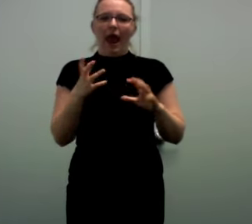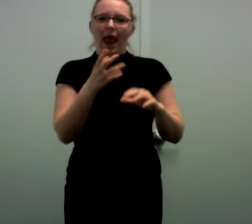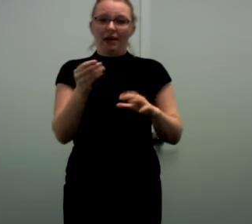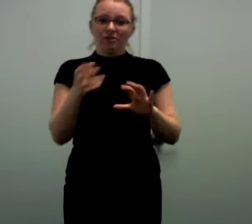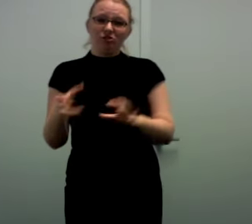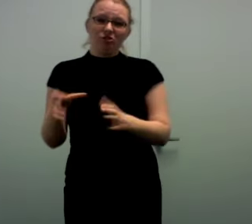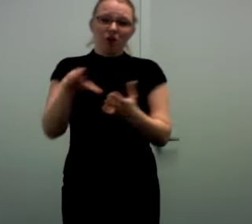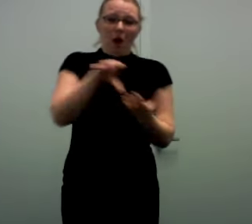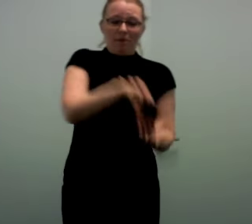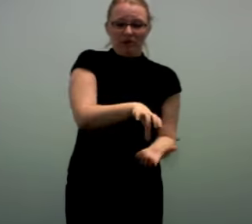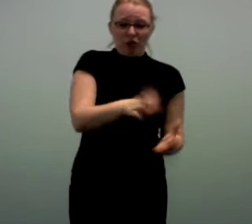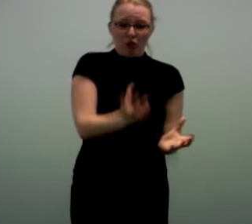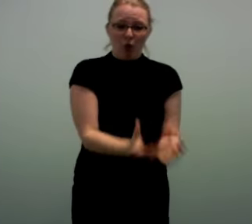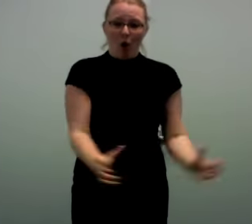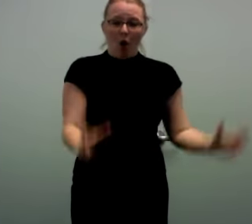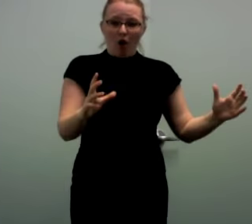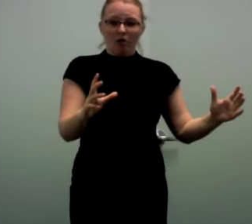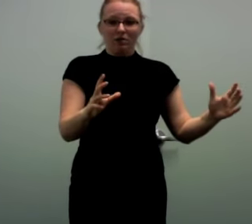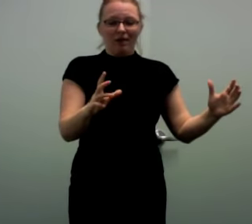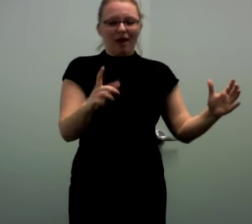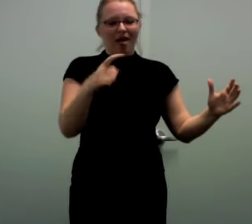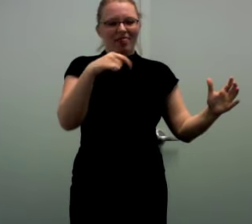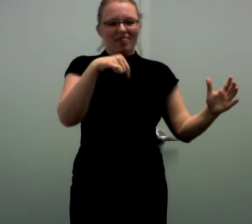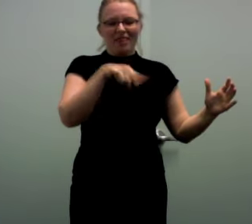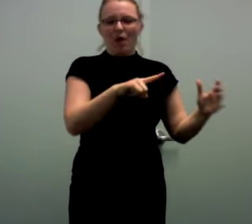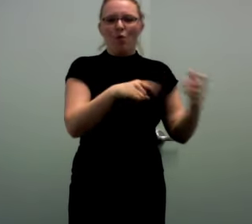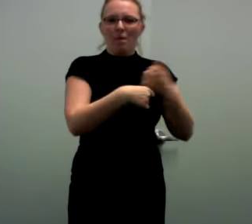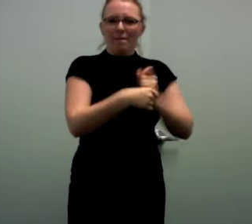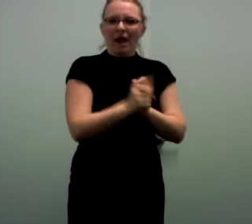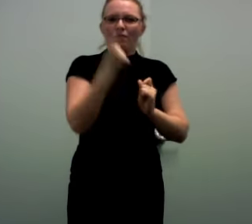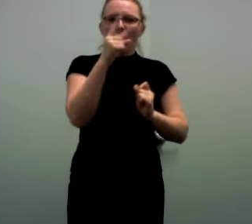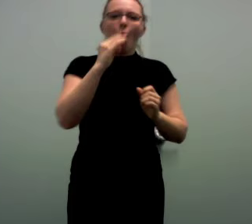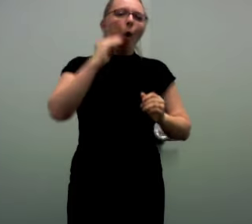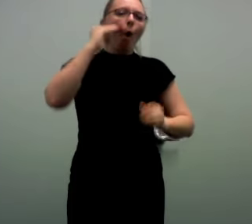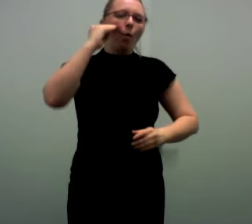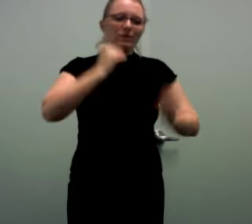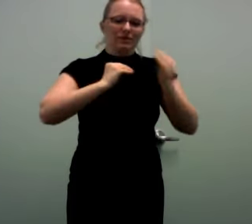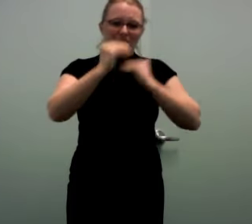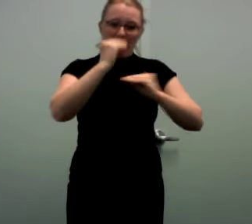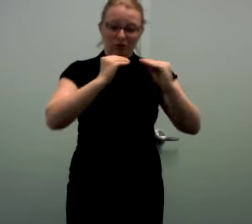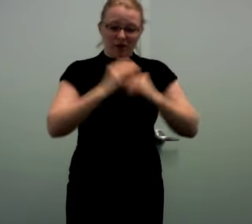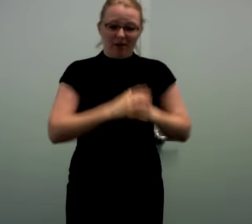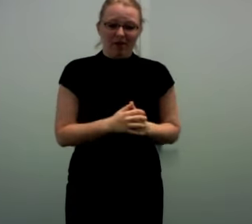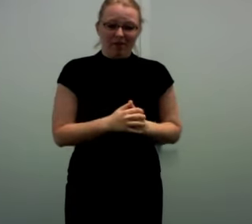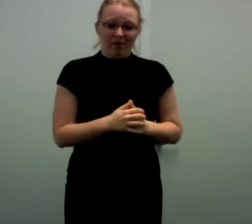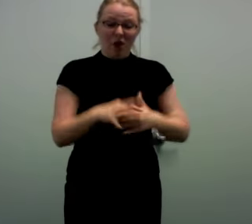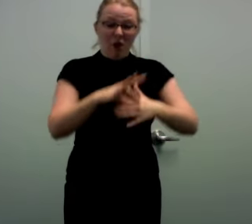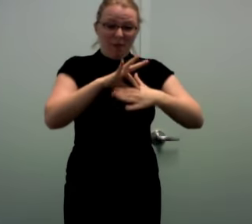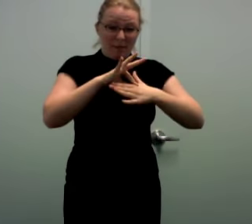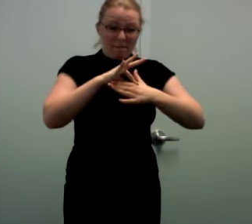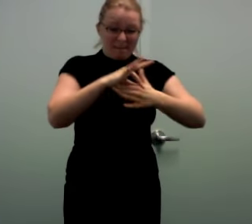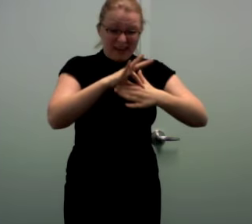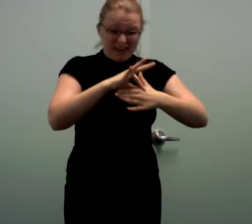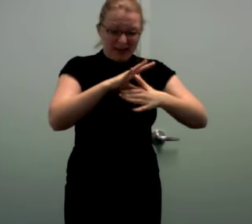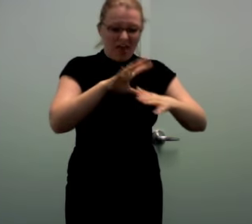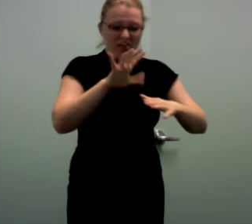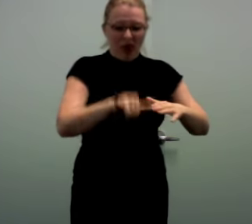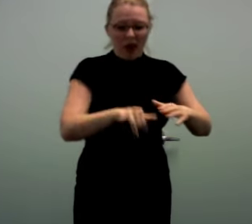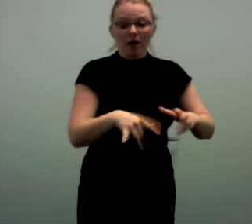made over again for home consumption. There would be meat that had tumbled out on the floor, in the